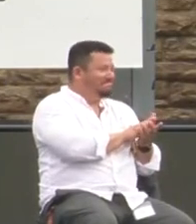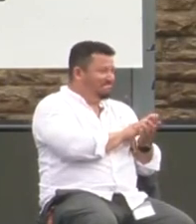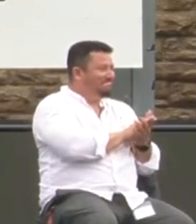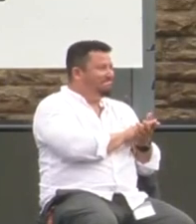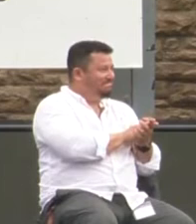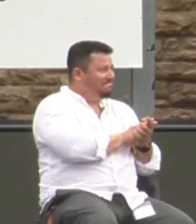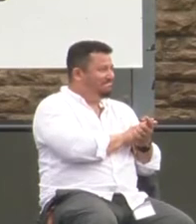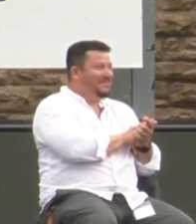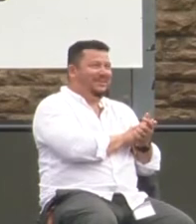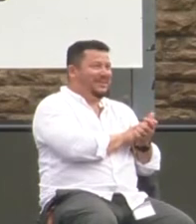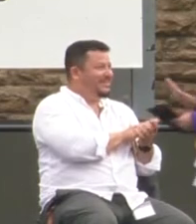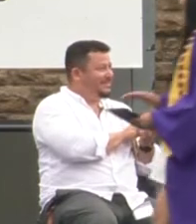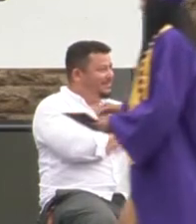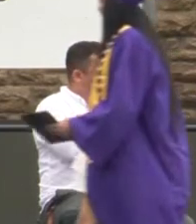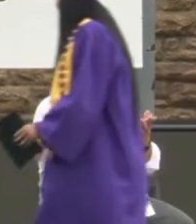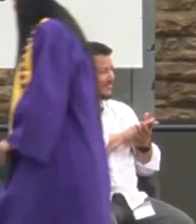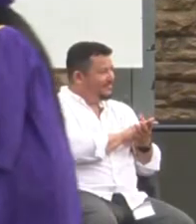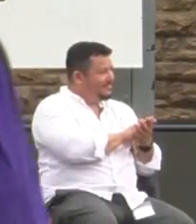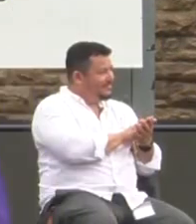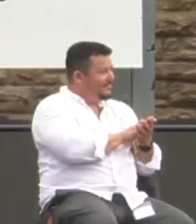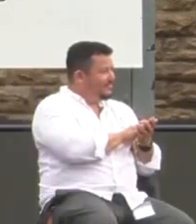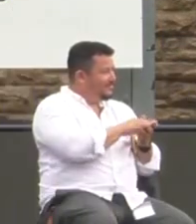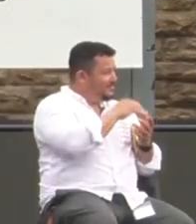Brianna Gutierrez.